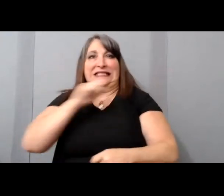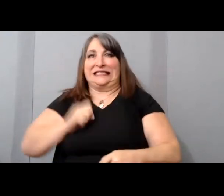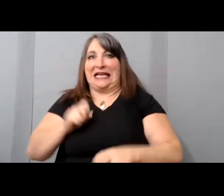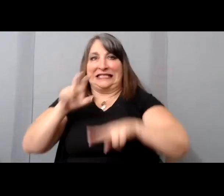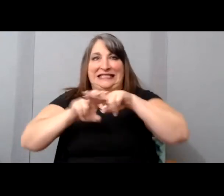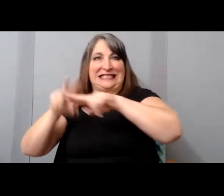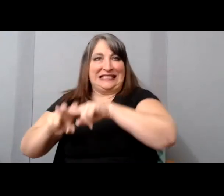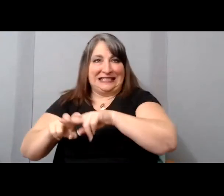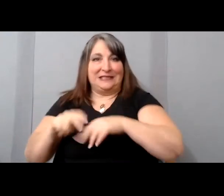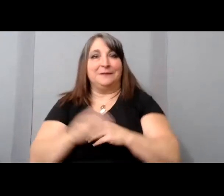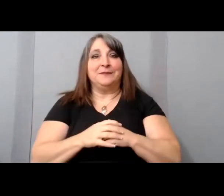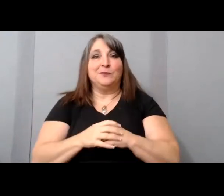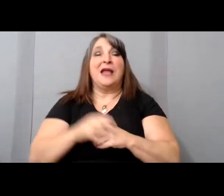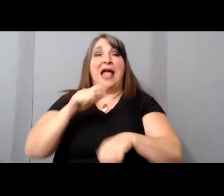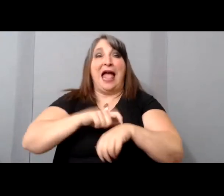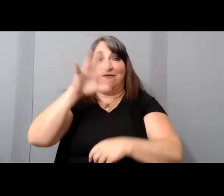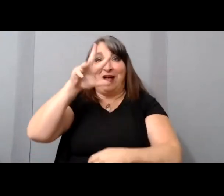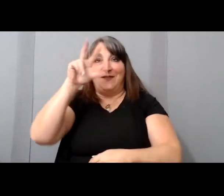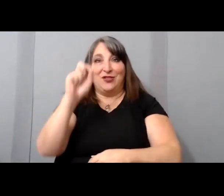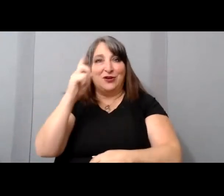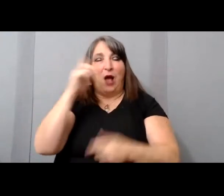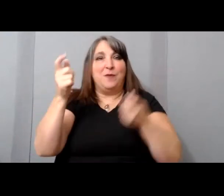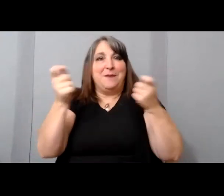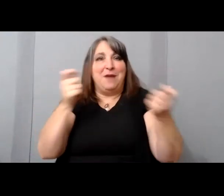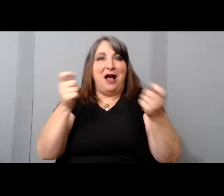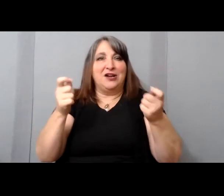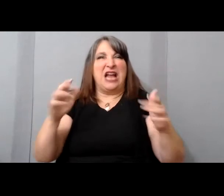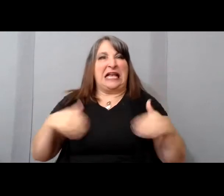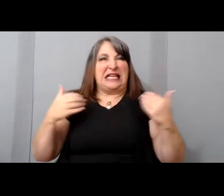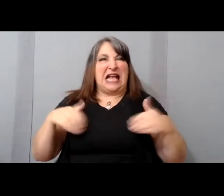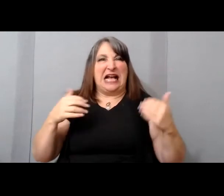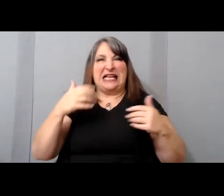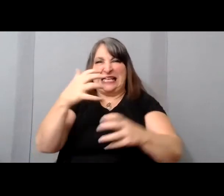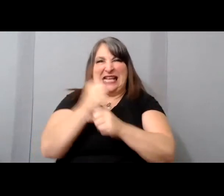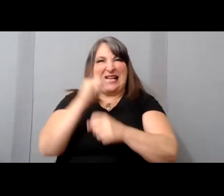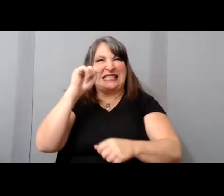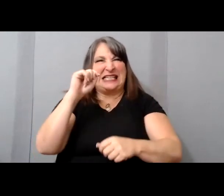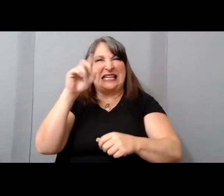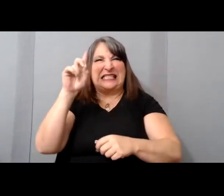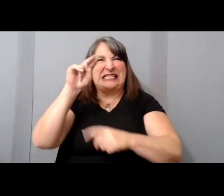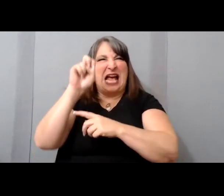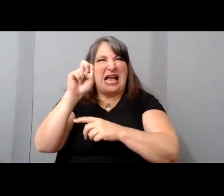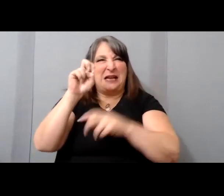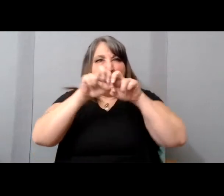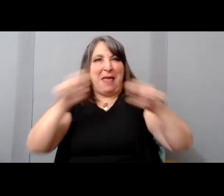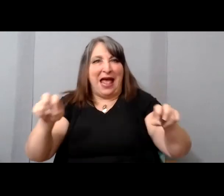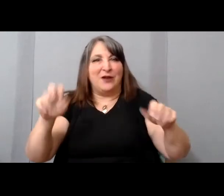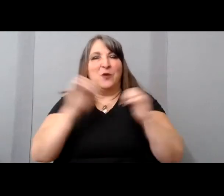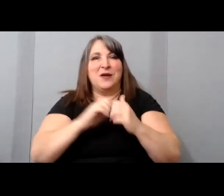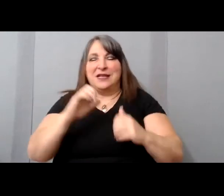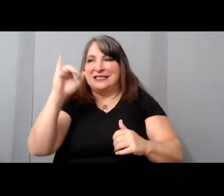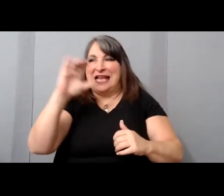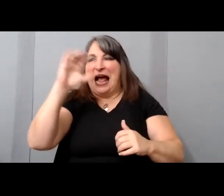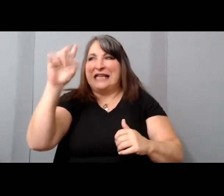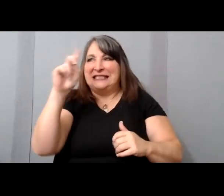announce at 5:30, I will be moderating a Young Gets It Done panel with CYD President Will Rodriguez